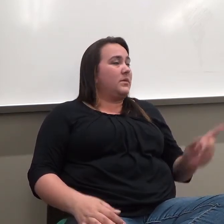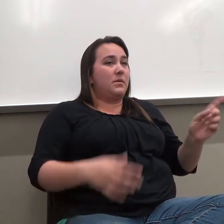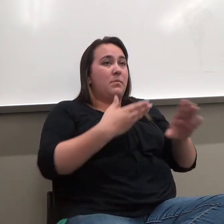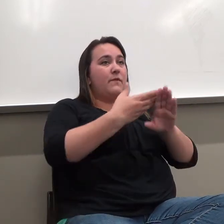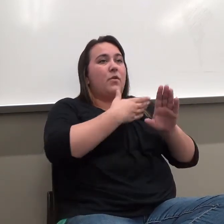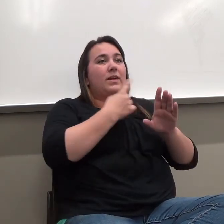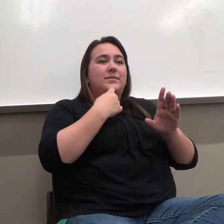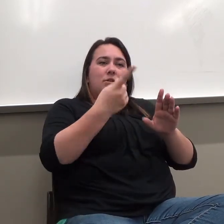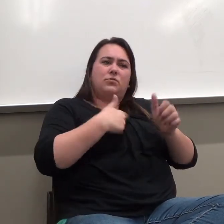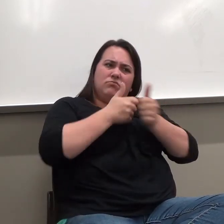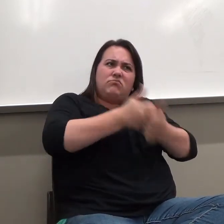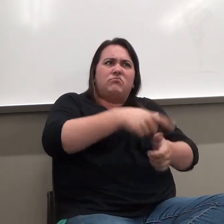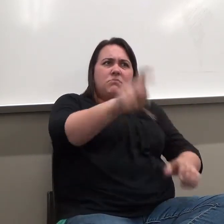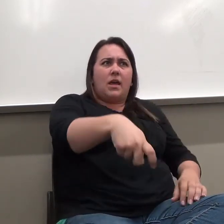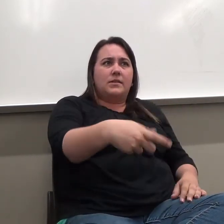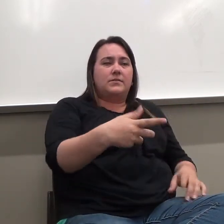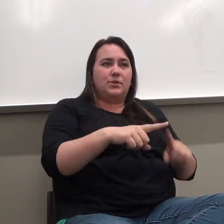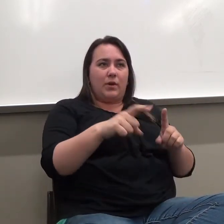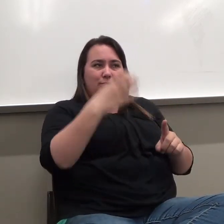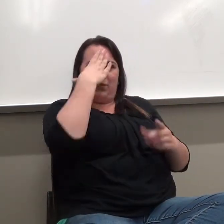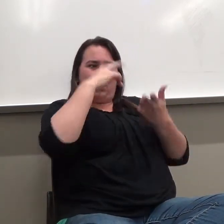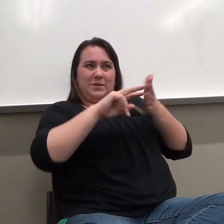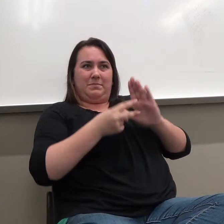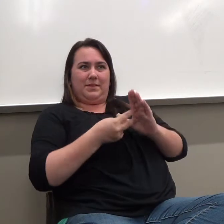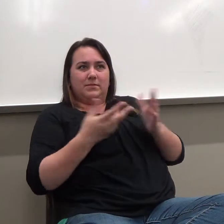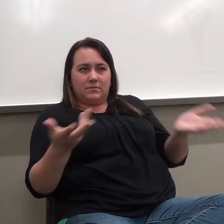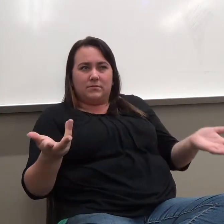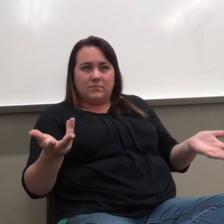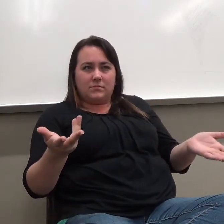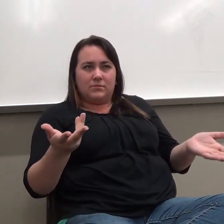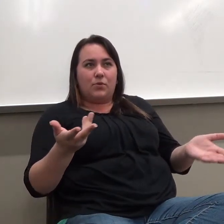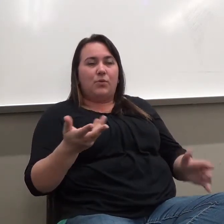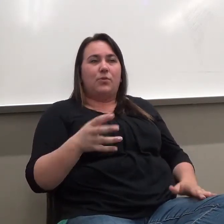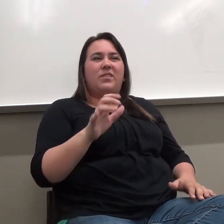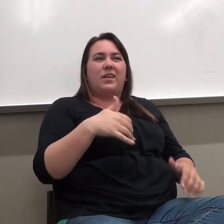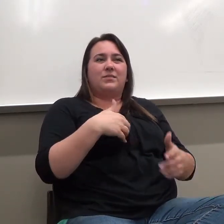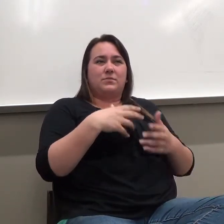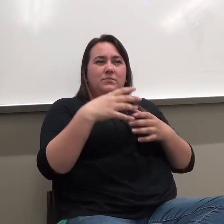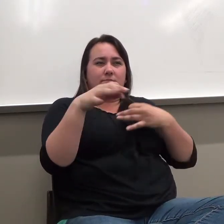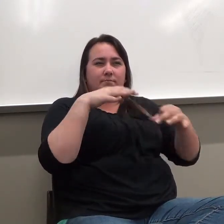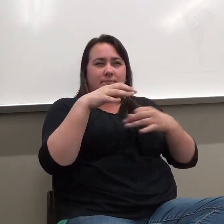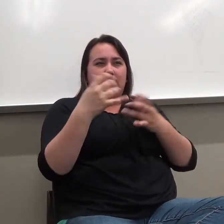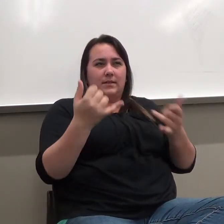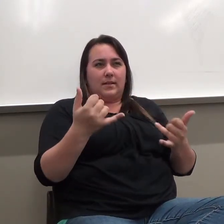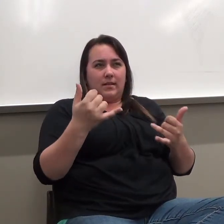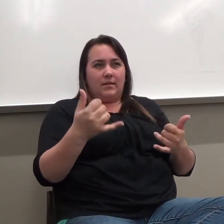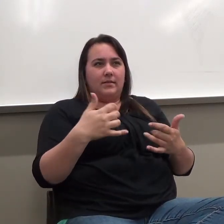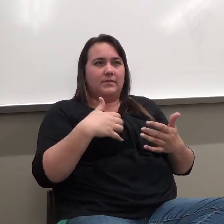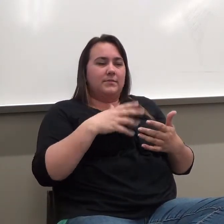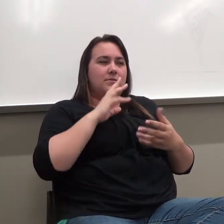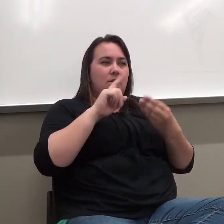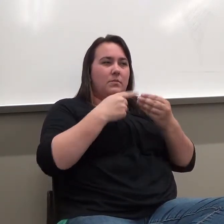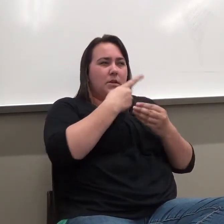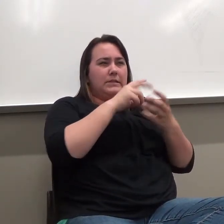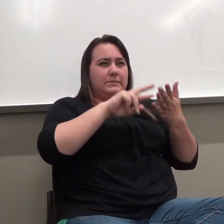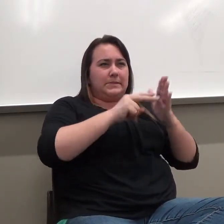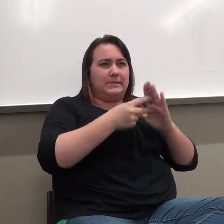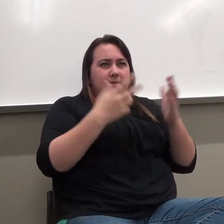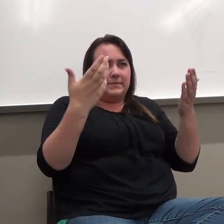this rule, you gotta know what it means, right? So that's what we're gonna do, is talk about what this means. Okay, Sandra,